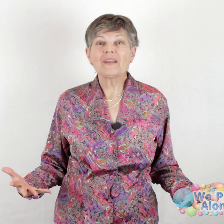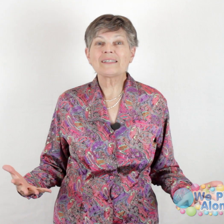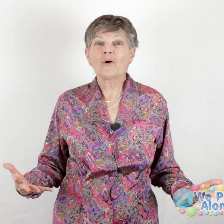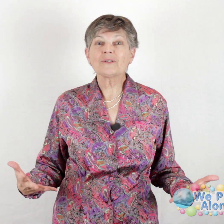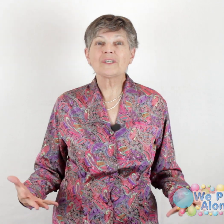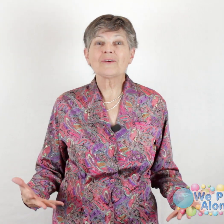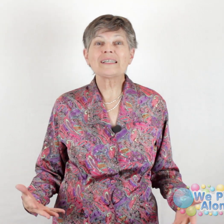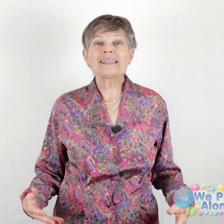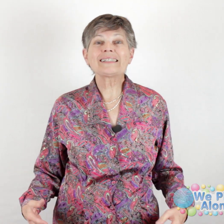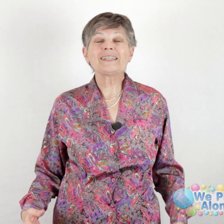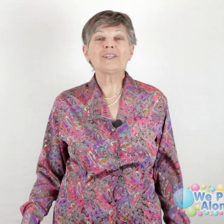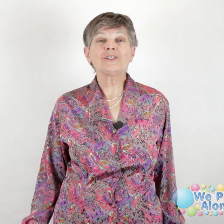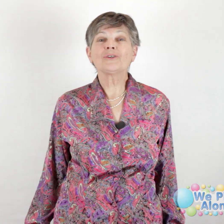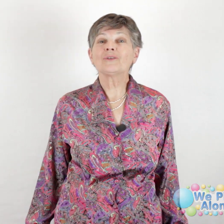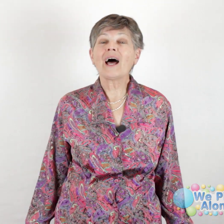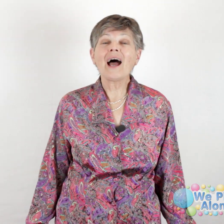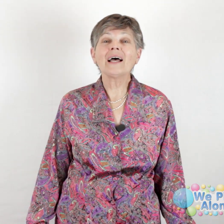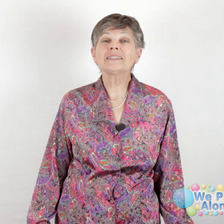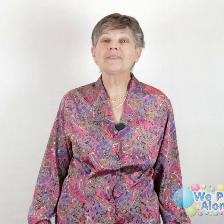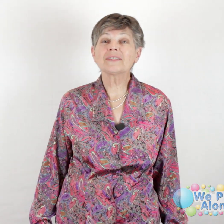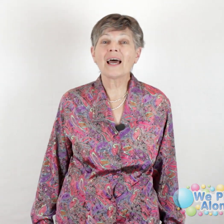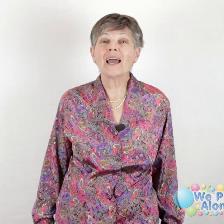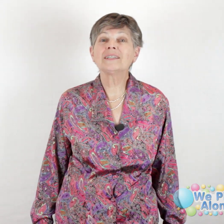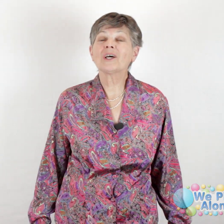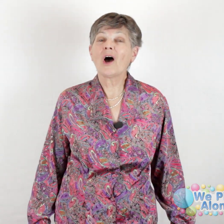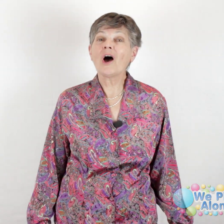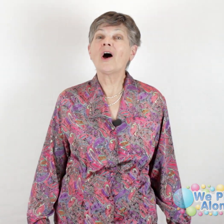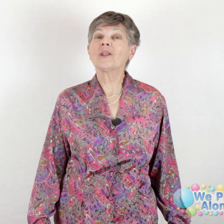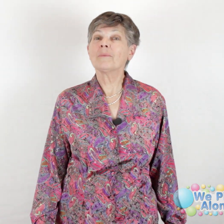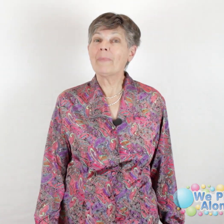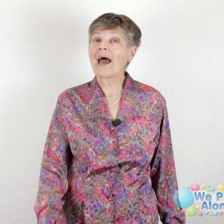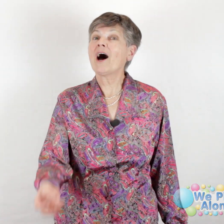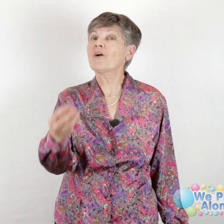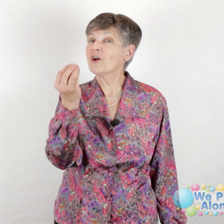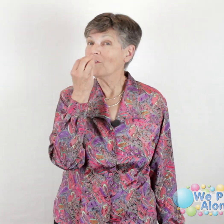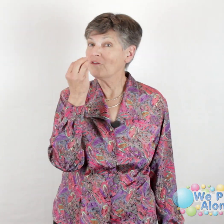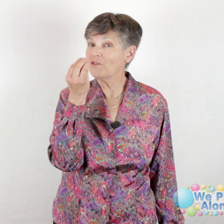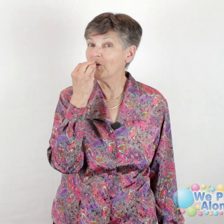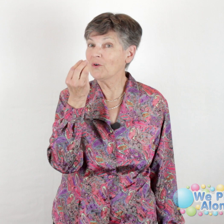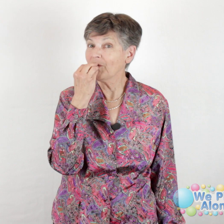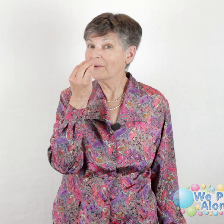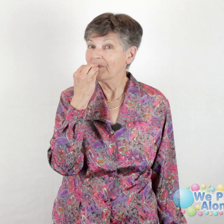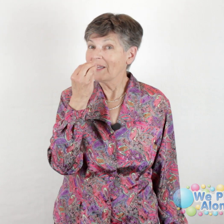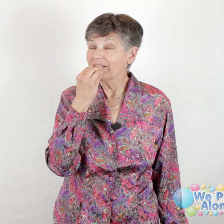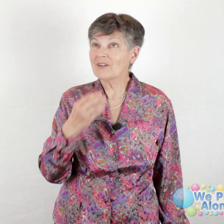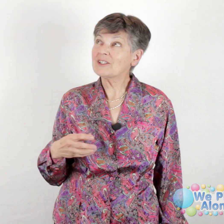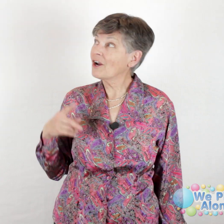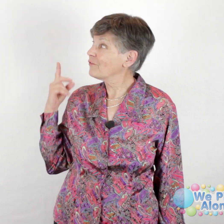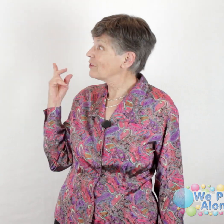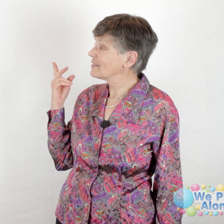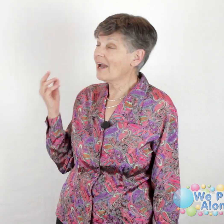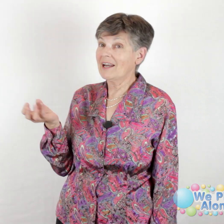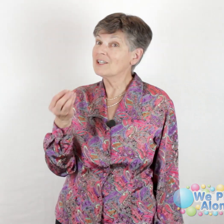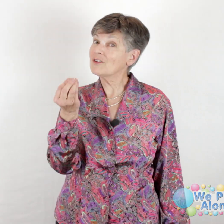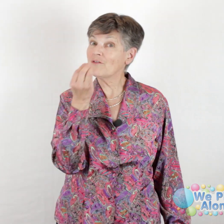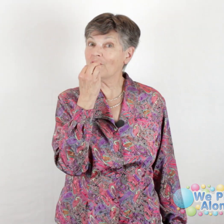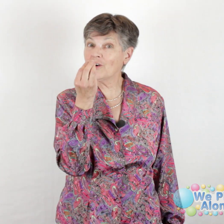this whole series is to teach you lots of signs all about food. So this is our first sign, is